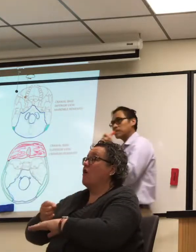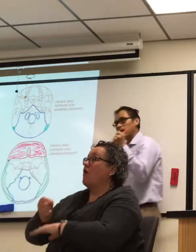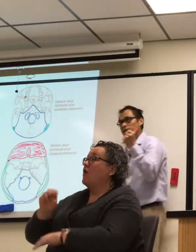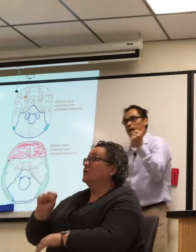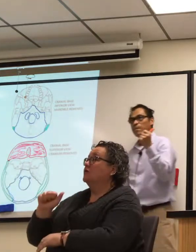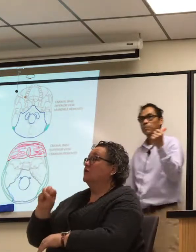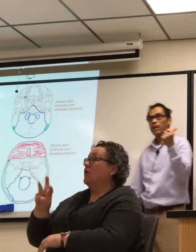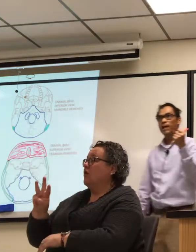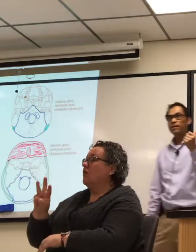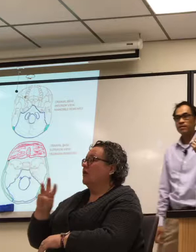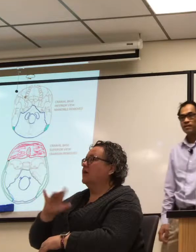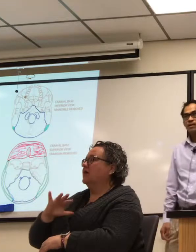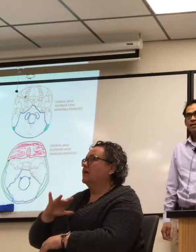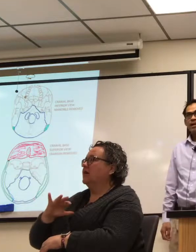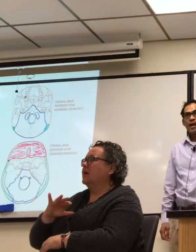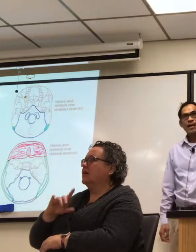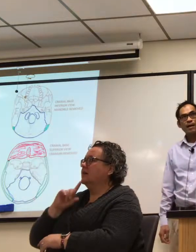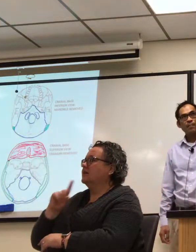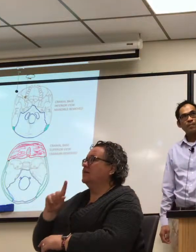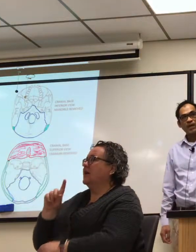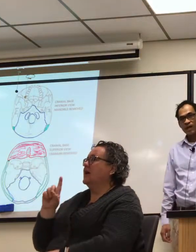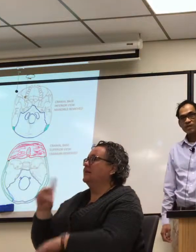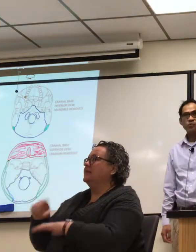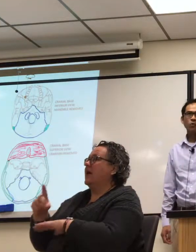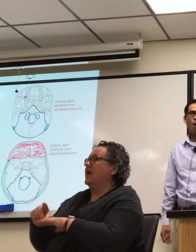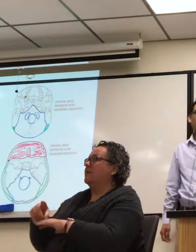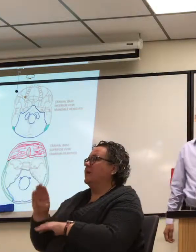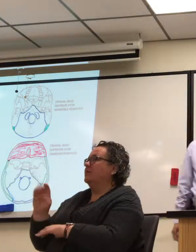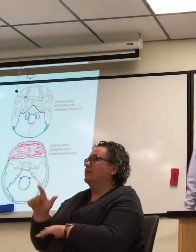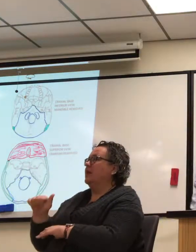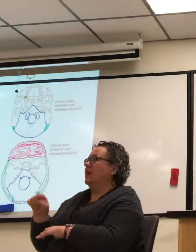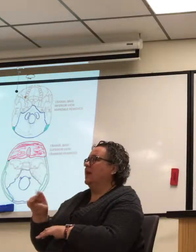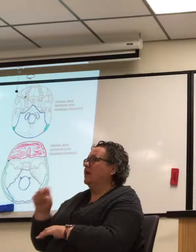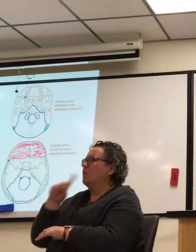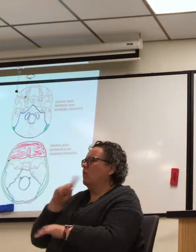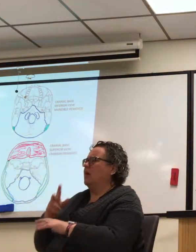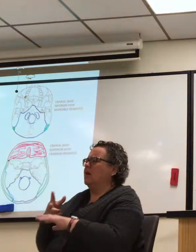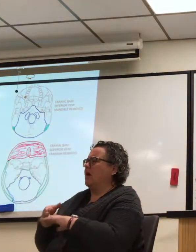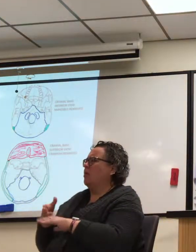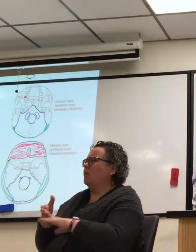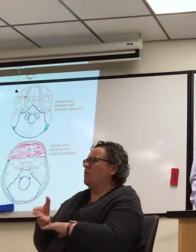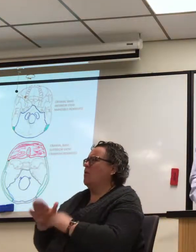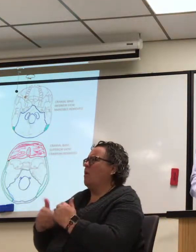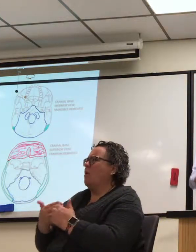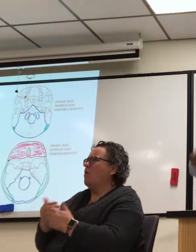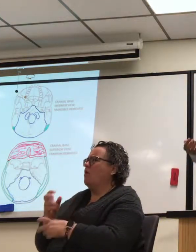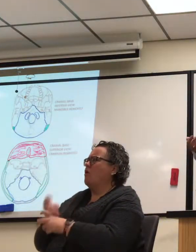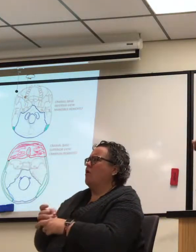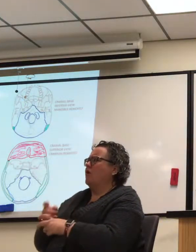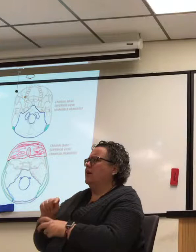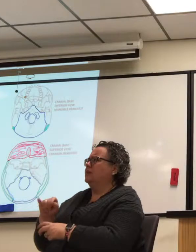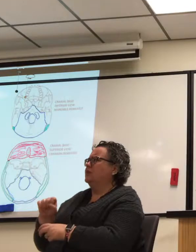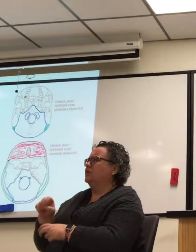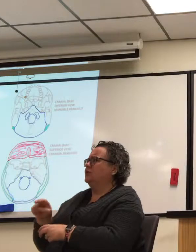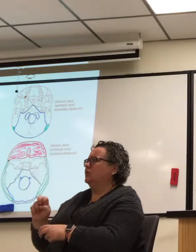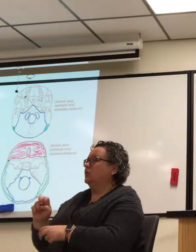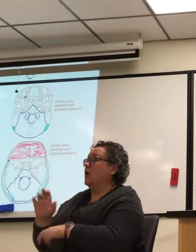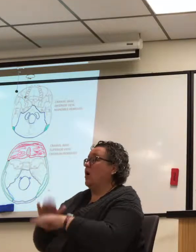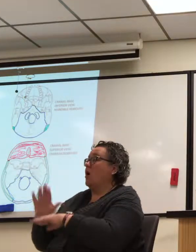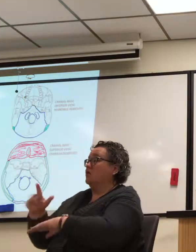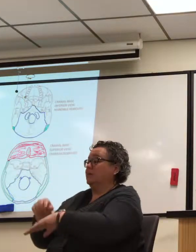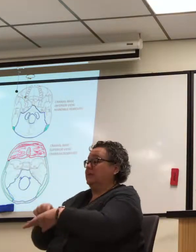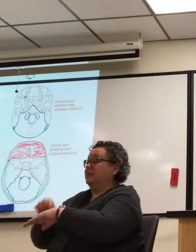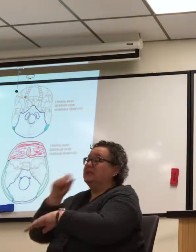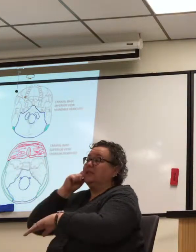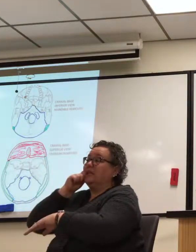an oscillating diamond blade, and it cuts through hard tissue. And if you put it on your skin, it's not supposed to